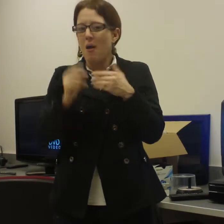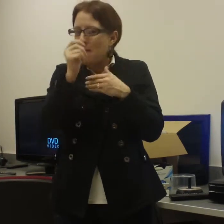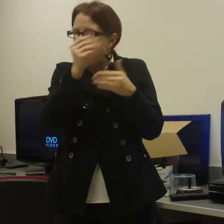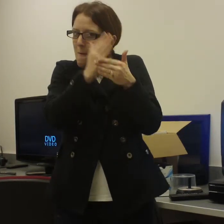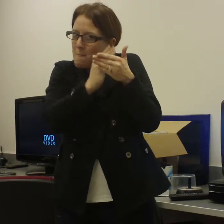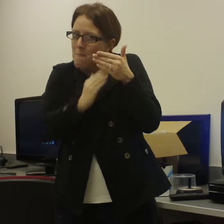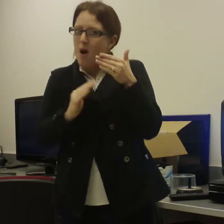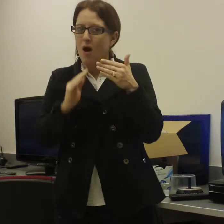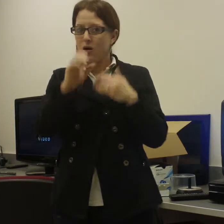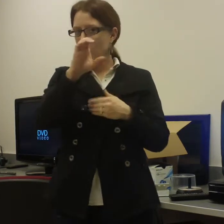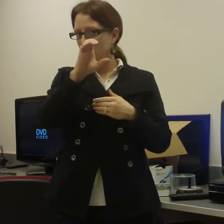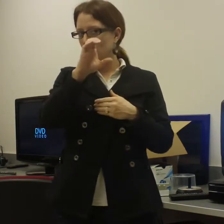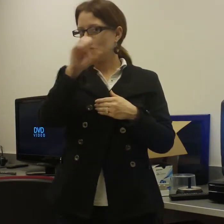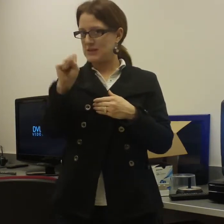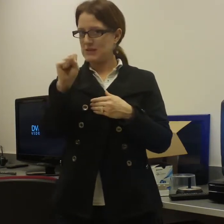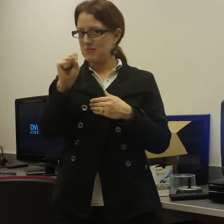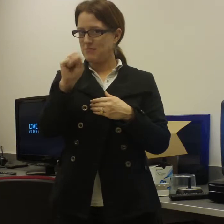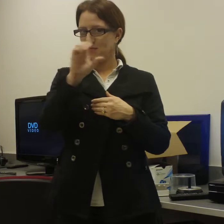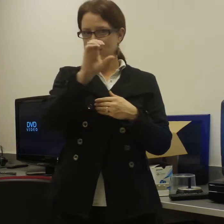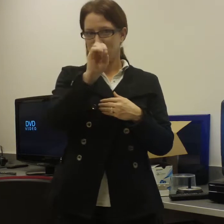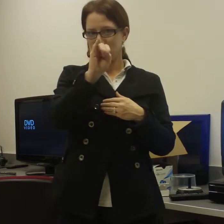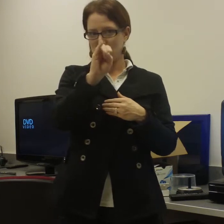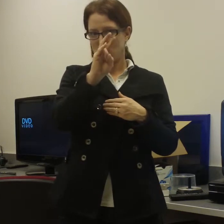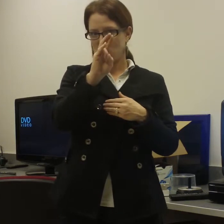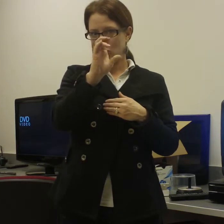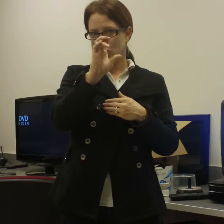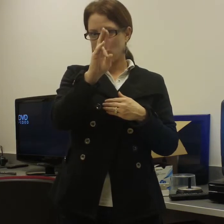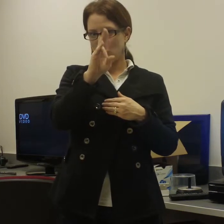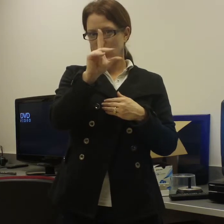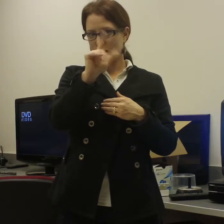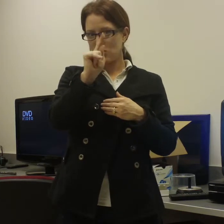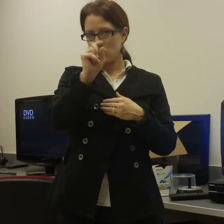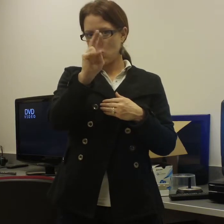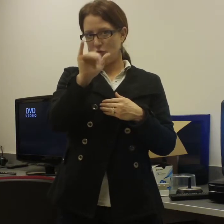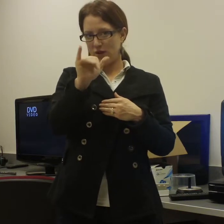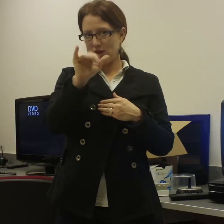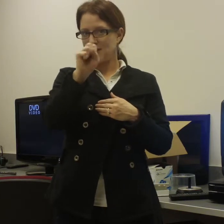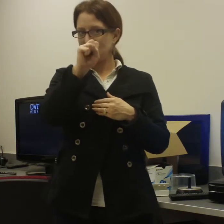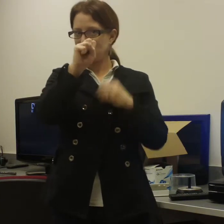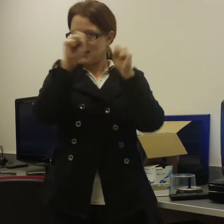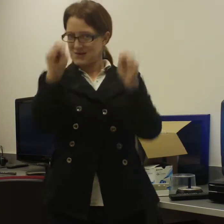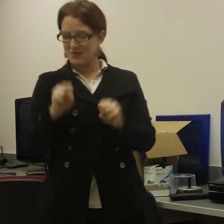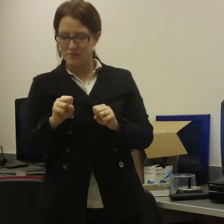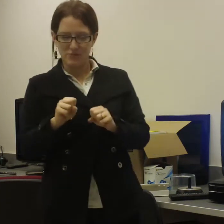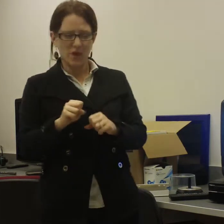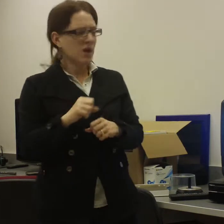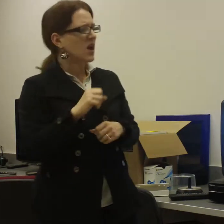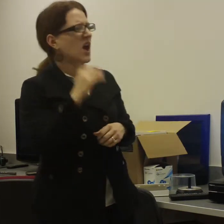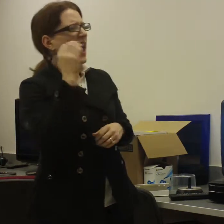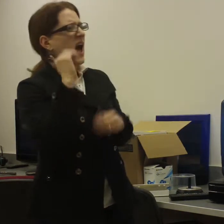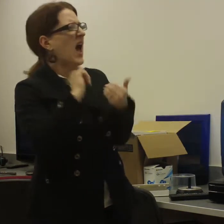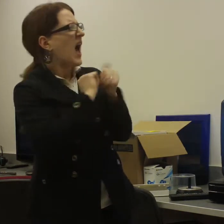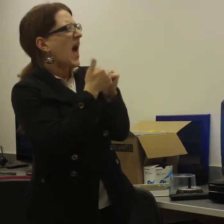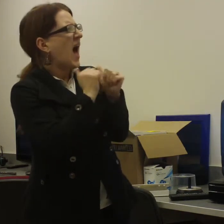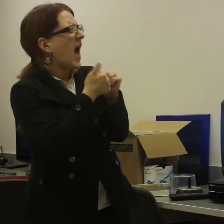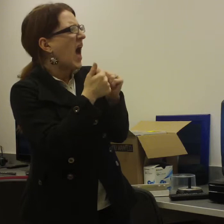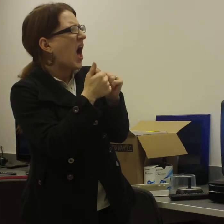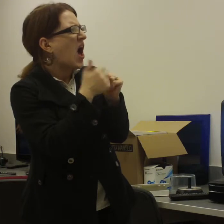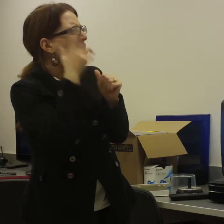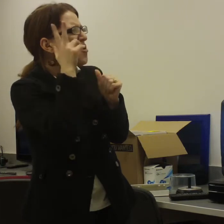The way they got the sound is scientists have all sorts of new technology that they have developed where it